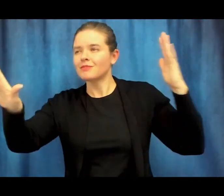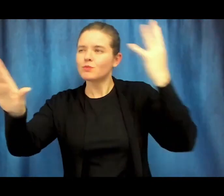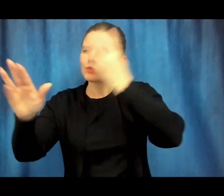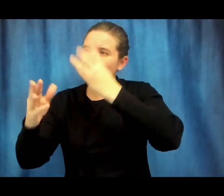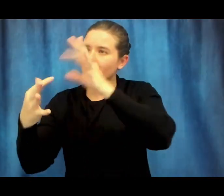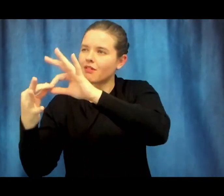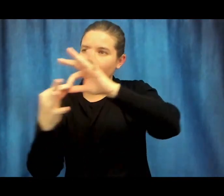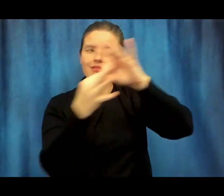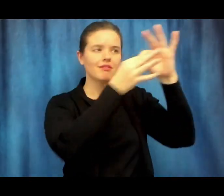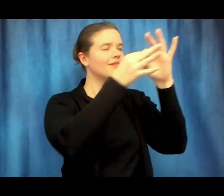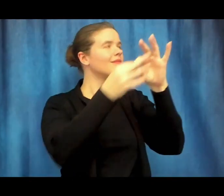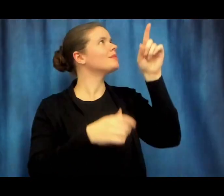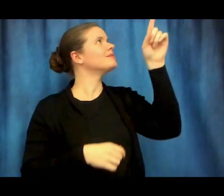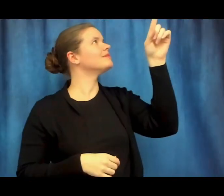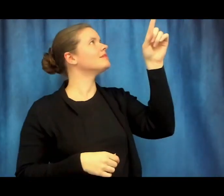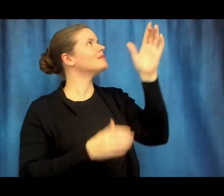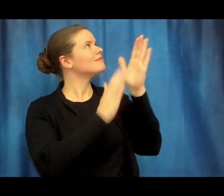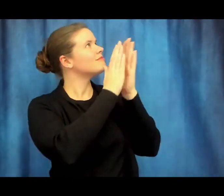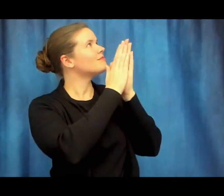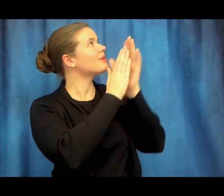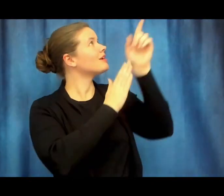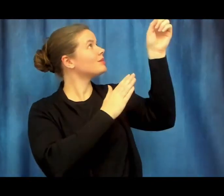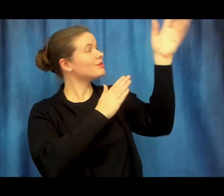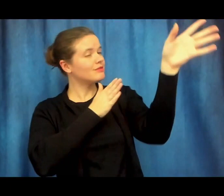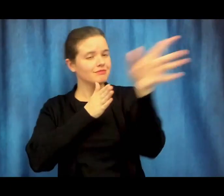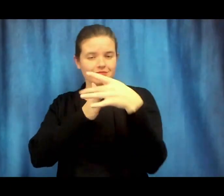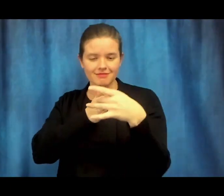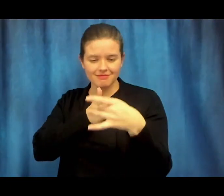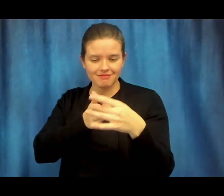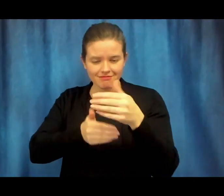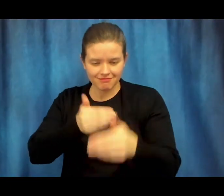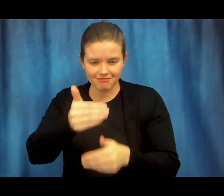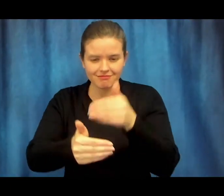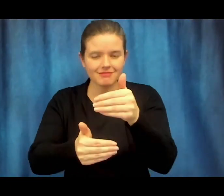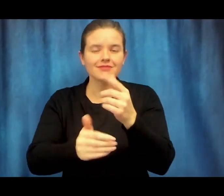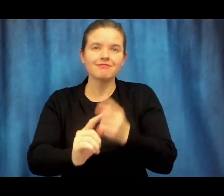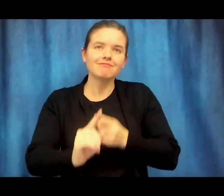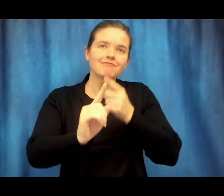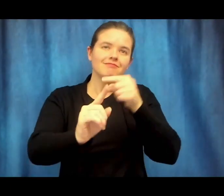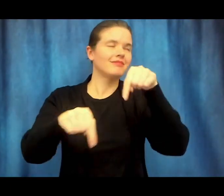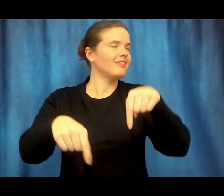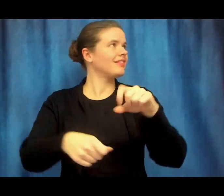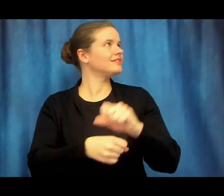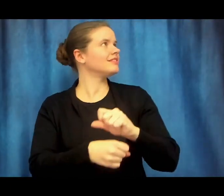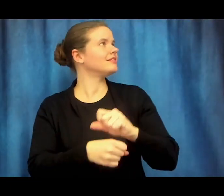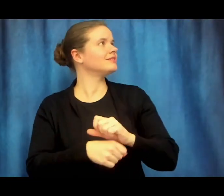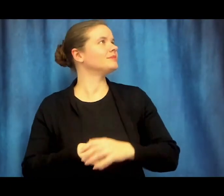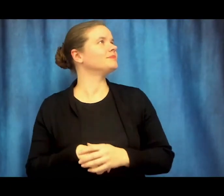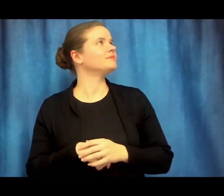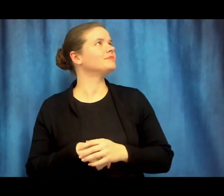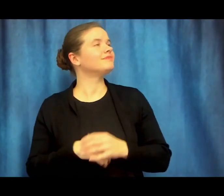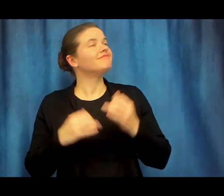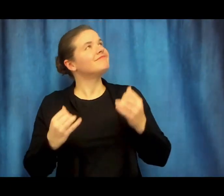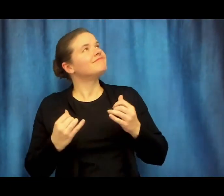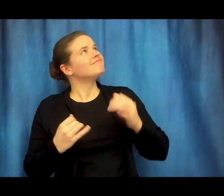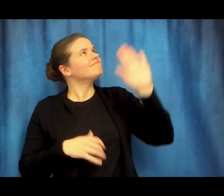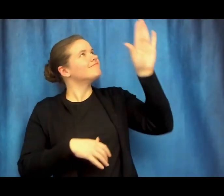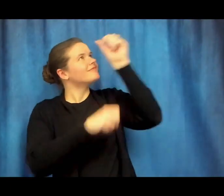experience the beauty of relationship with you. I pray that you will lead and guide us as we continue to undertake this